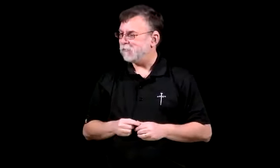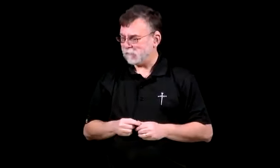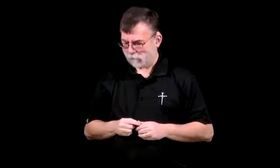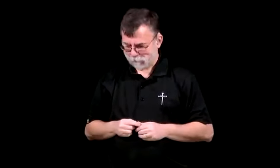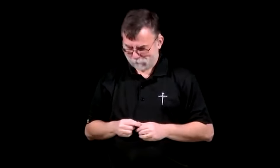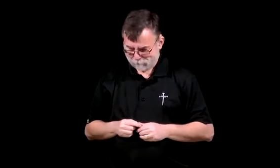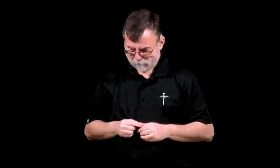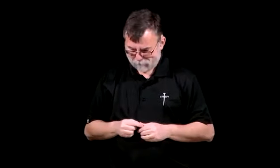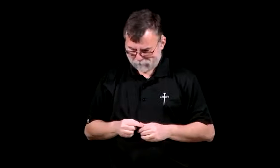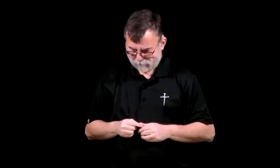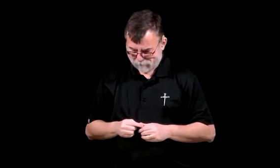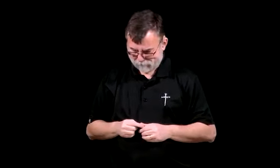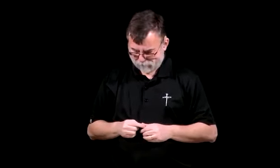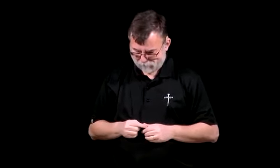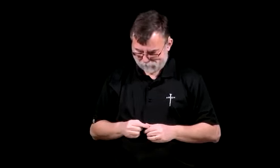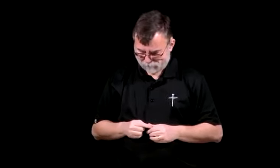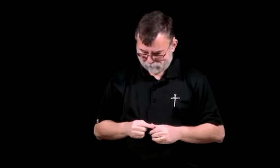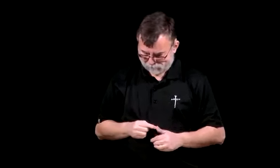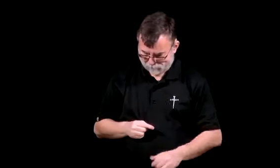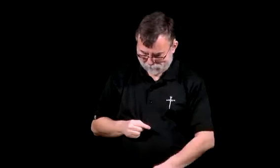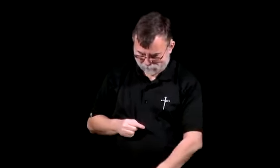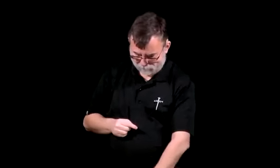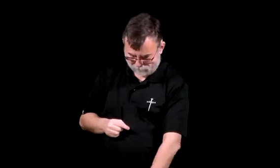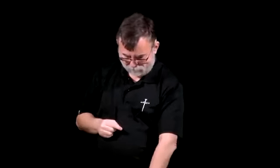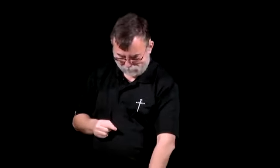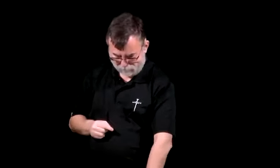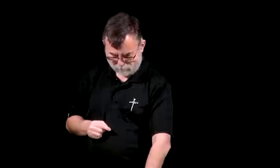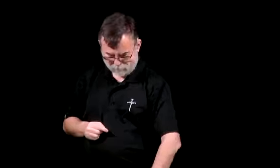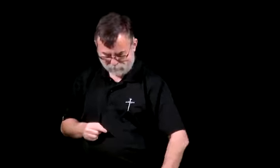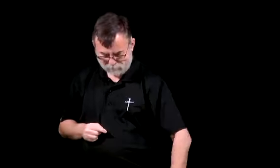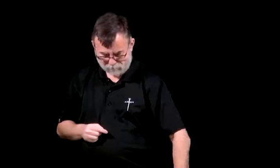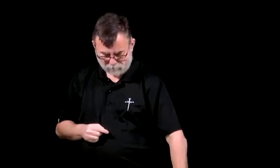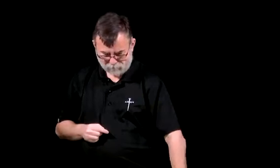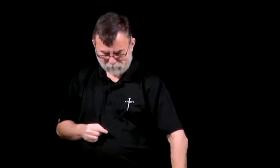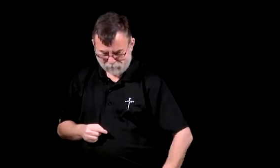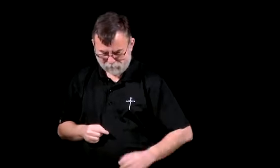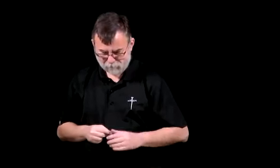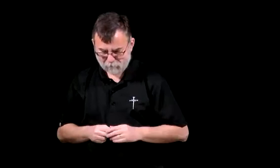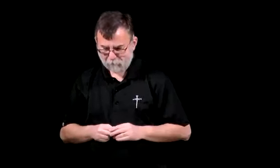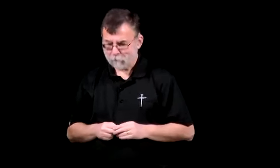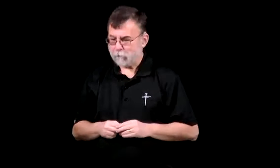and it can help us stay positive and remember that nothing can stand against us.